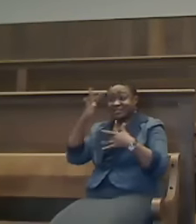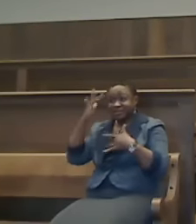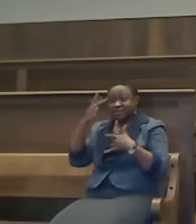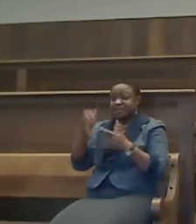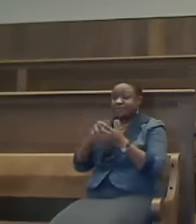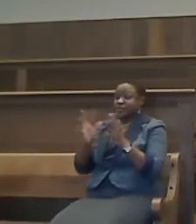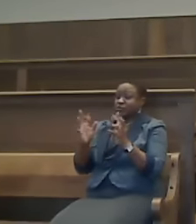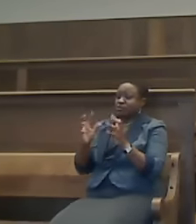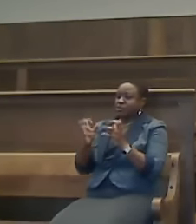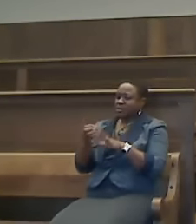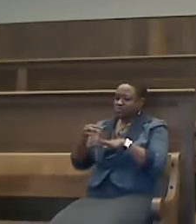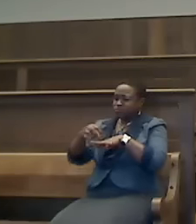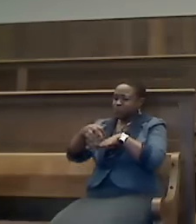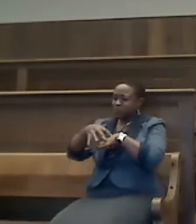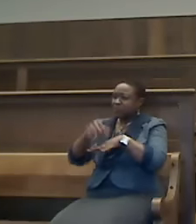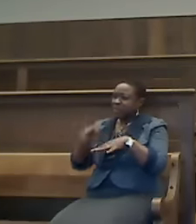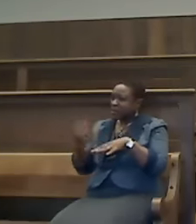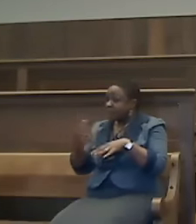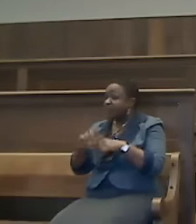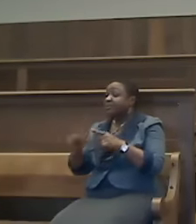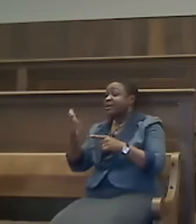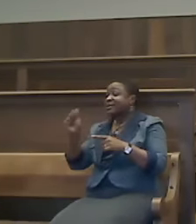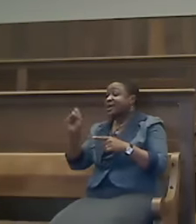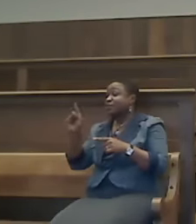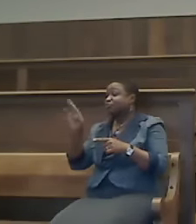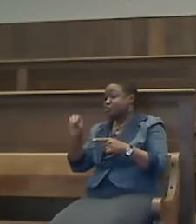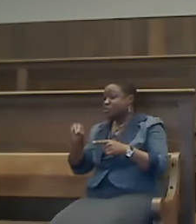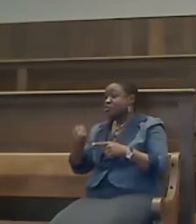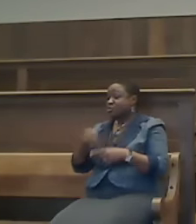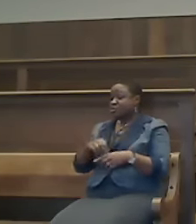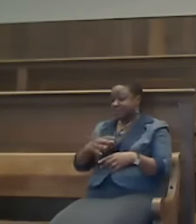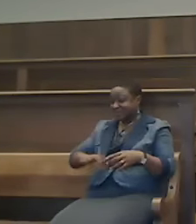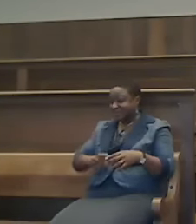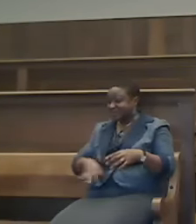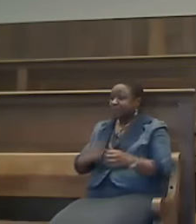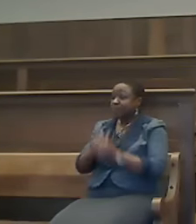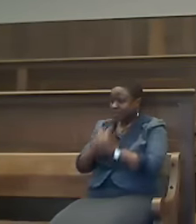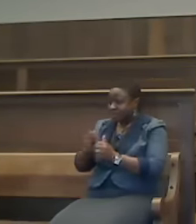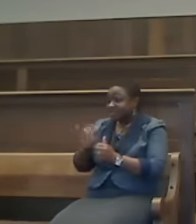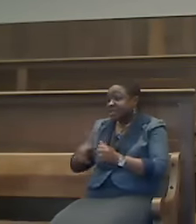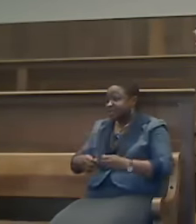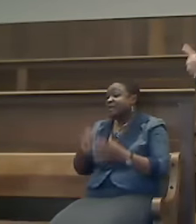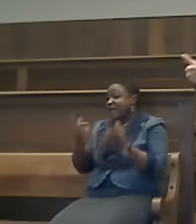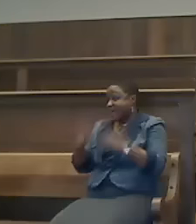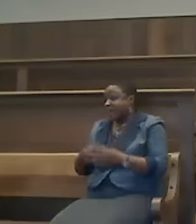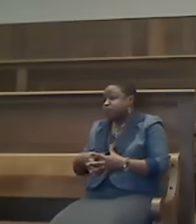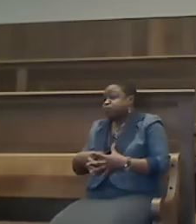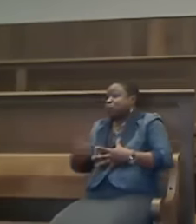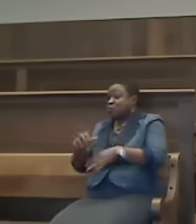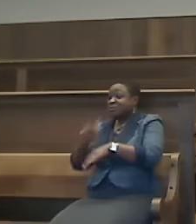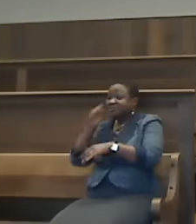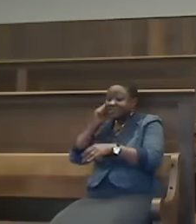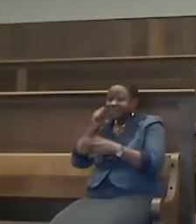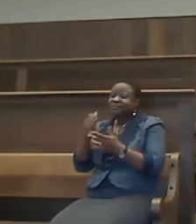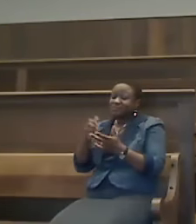is one. But you can, some of the gastrointestinal disorders are inflammation. Some of the skin conditions, inflammation.